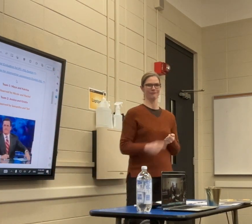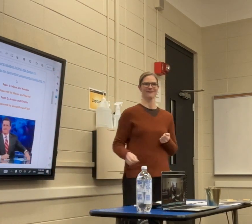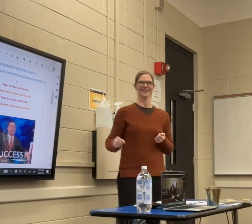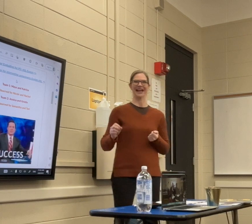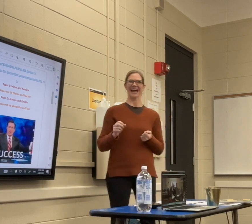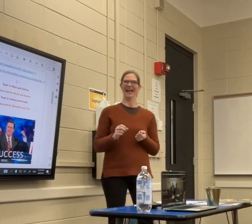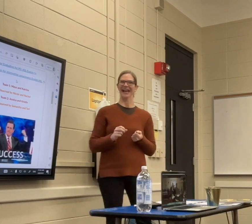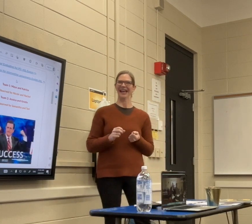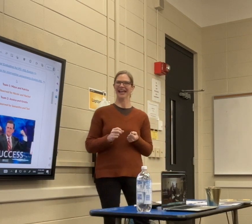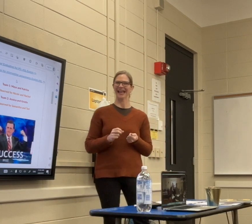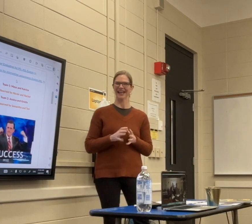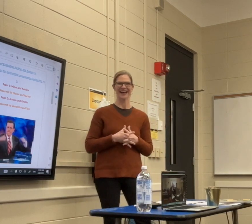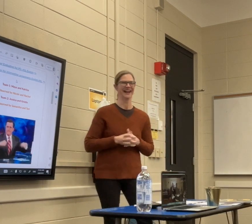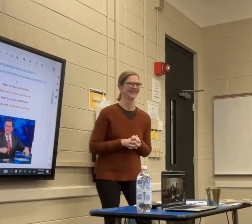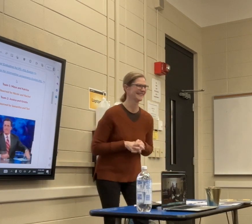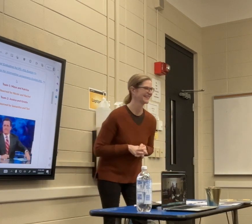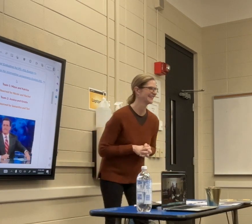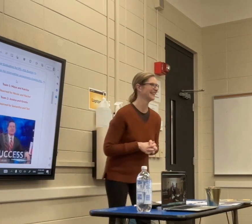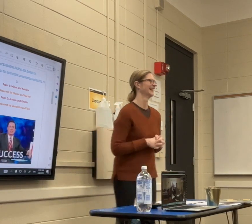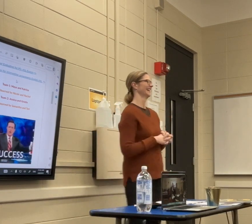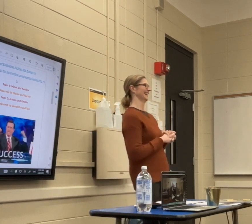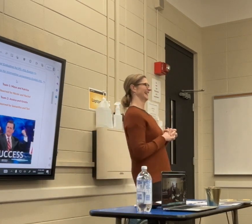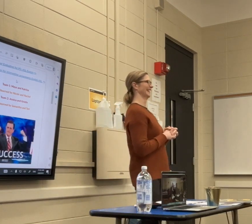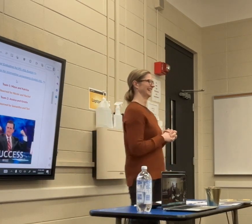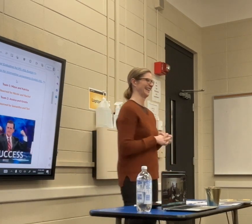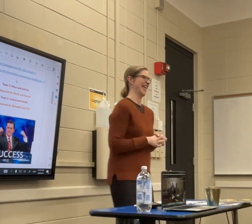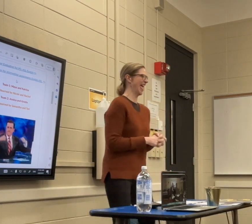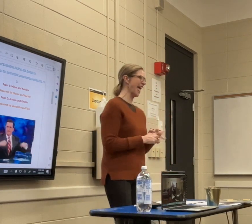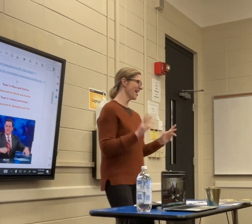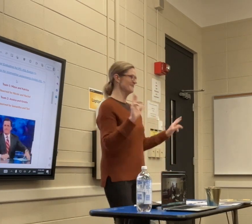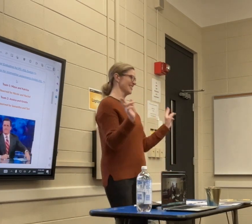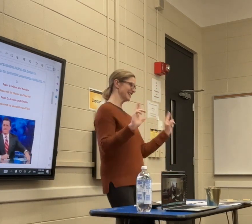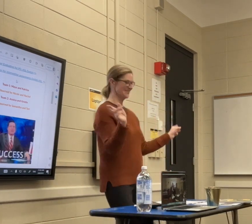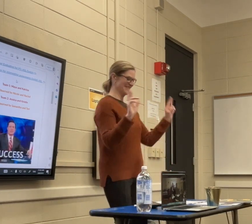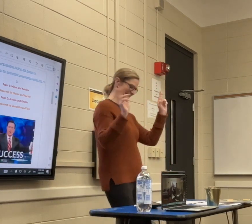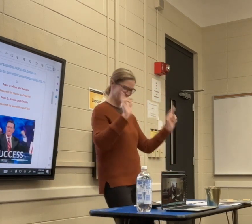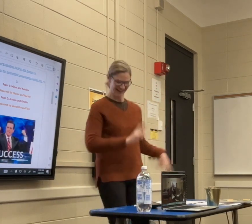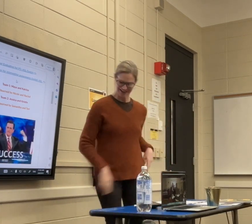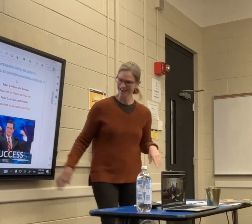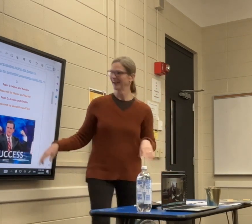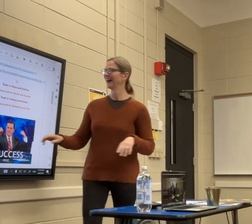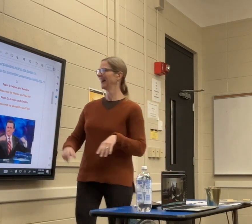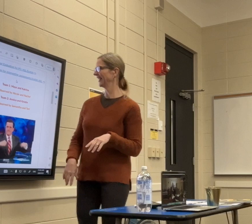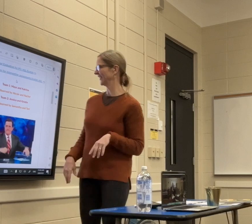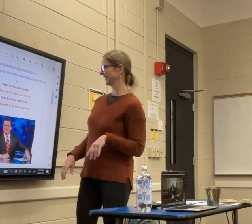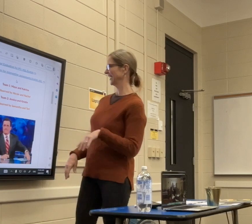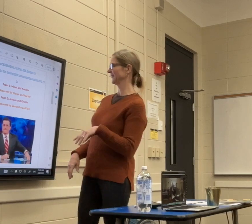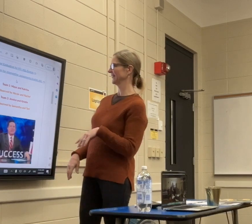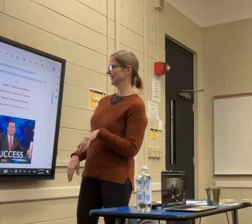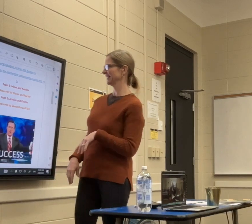Pam to support each other. All right, are we ready to go?